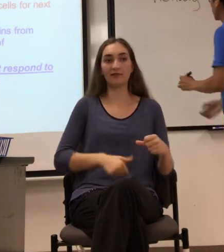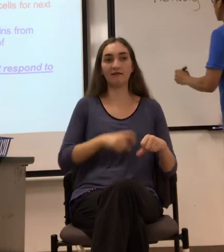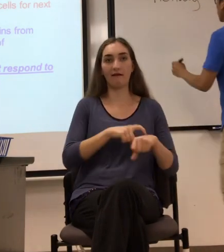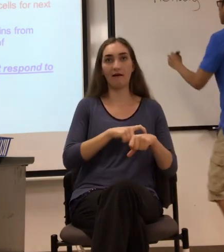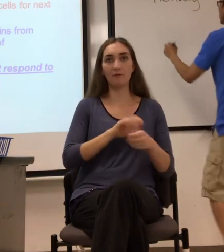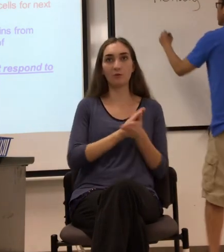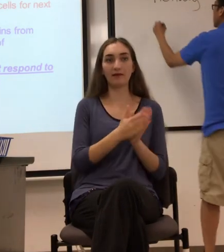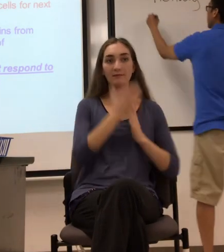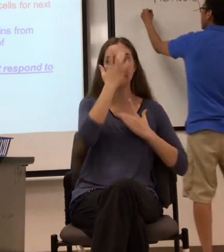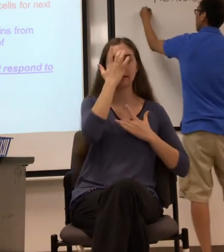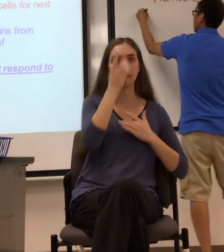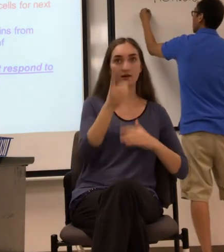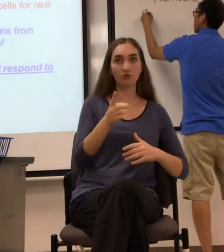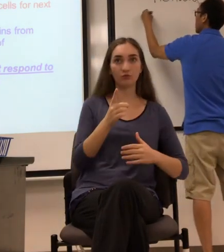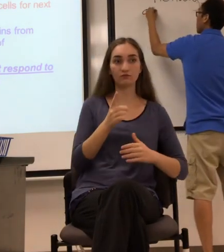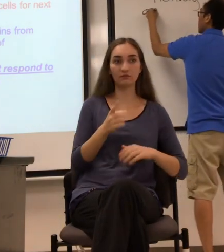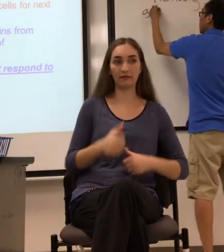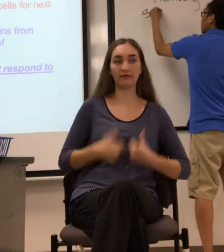cell.